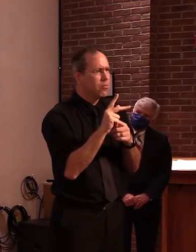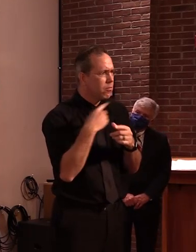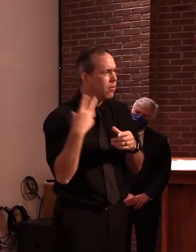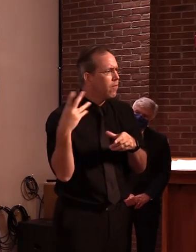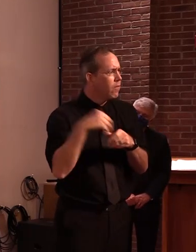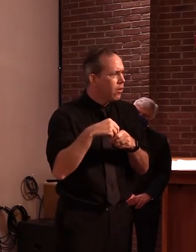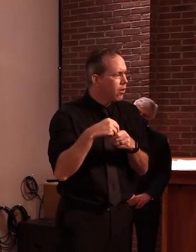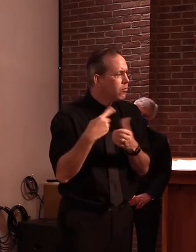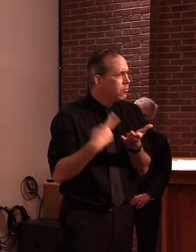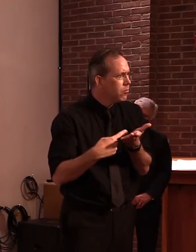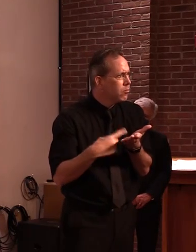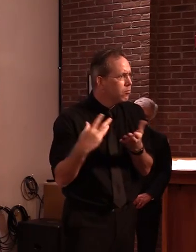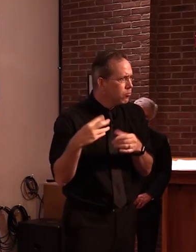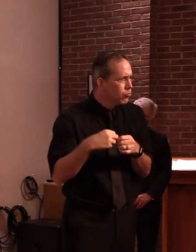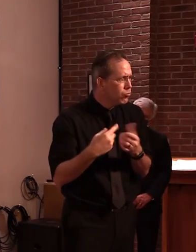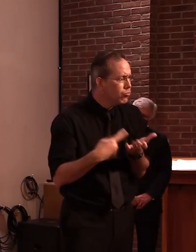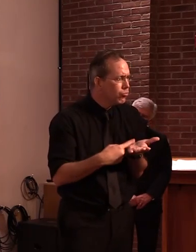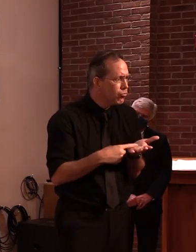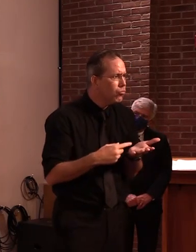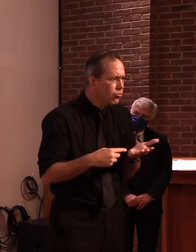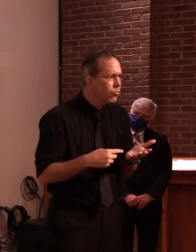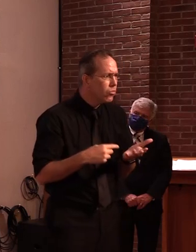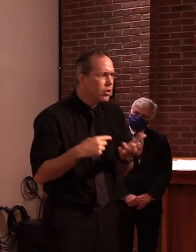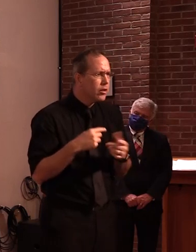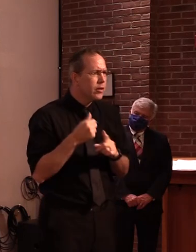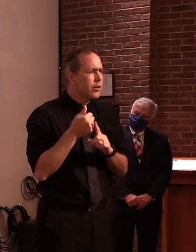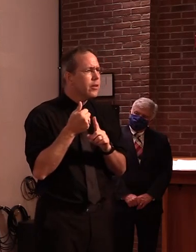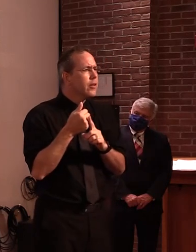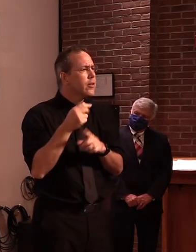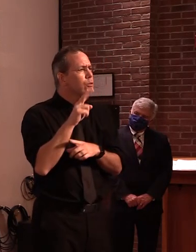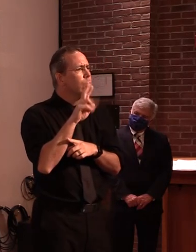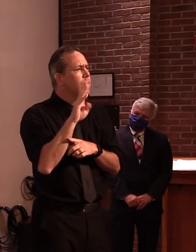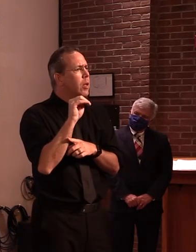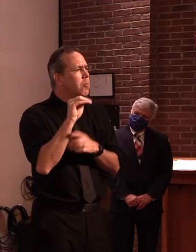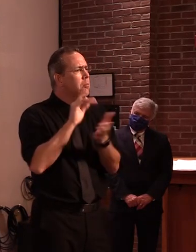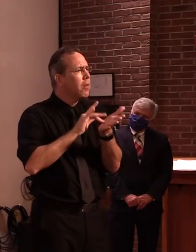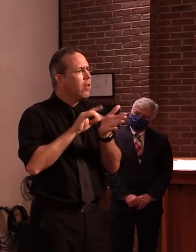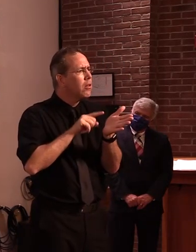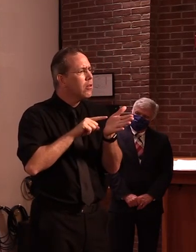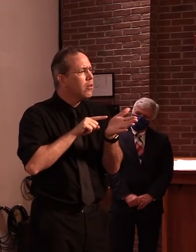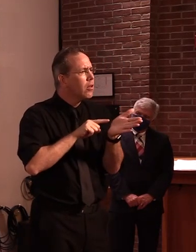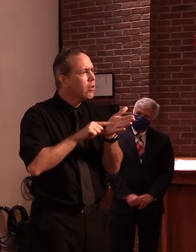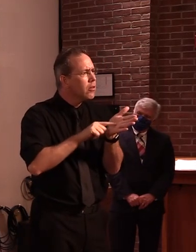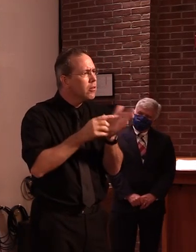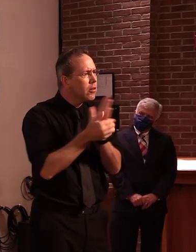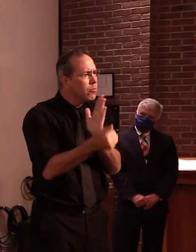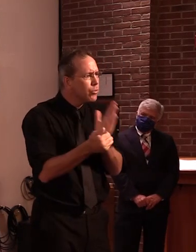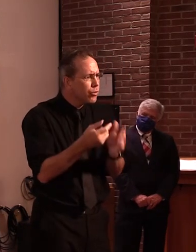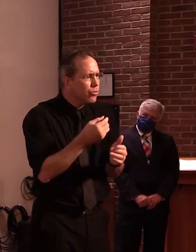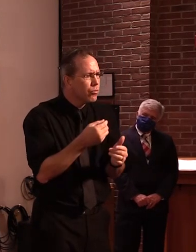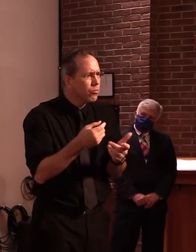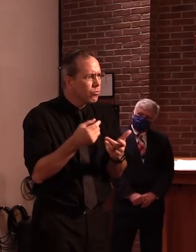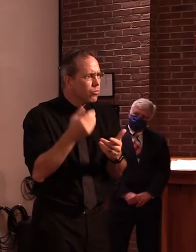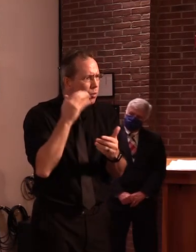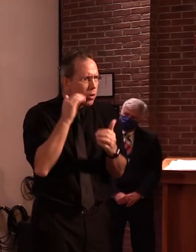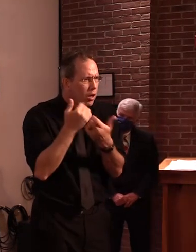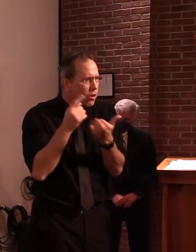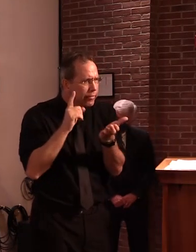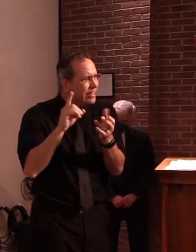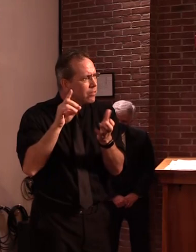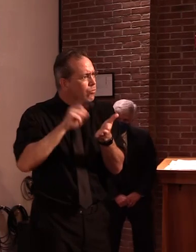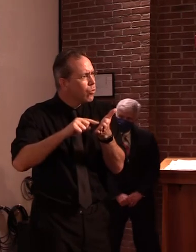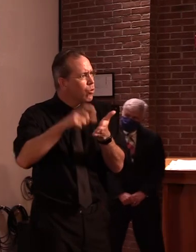at the University of Vermont Medical Center, have written extensively on the topic and had just published